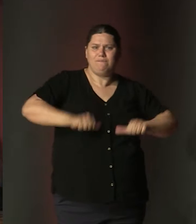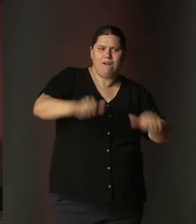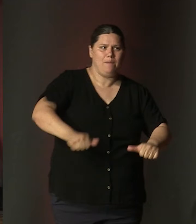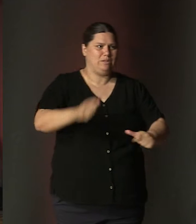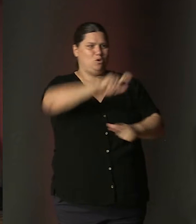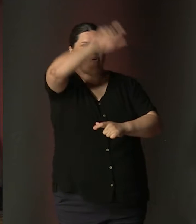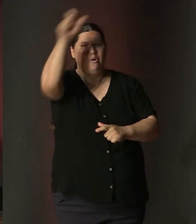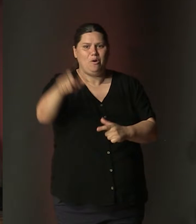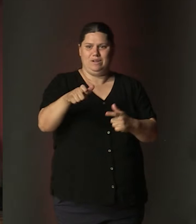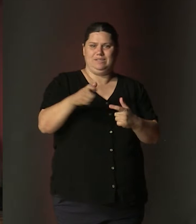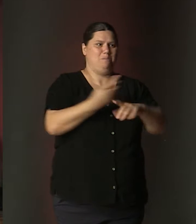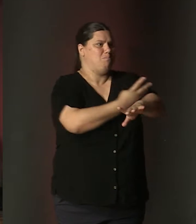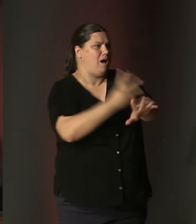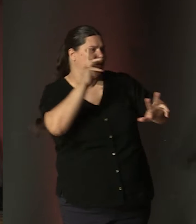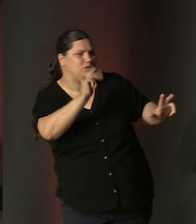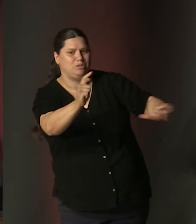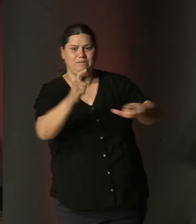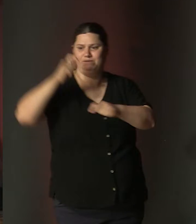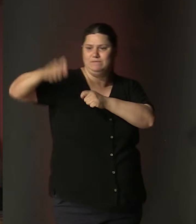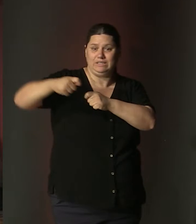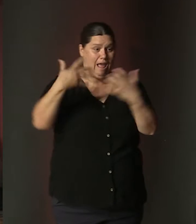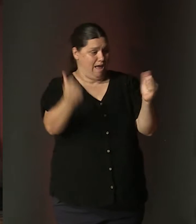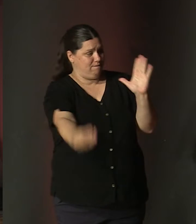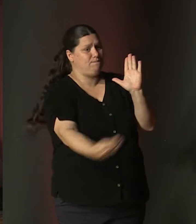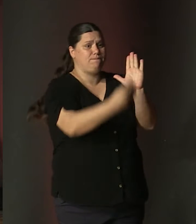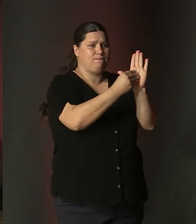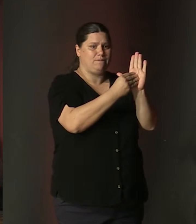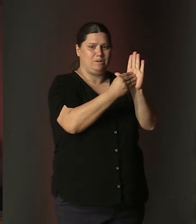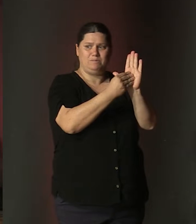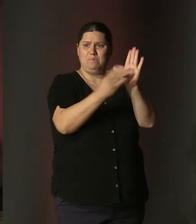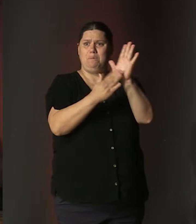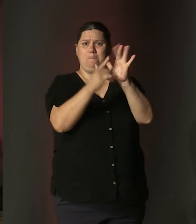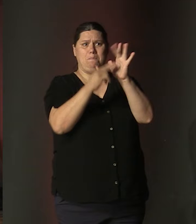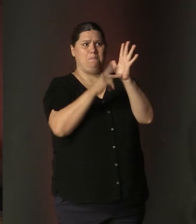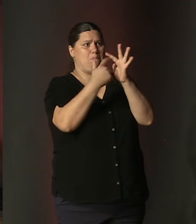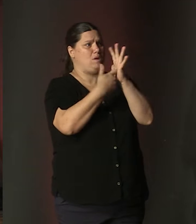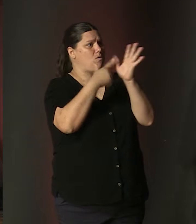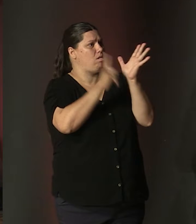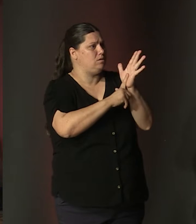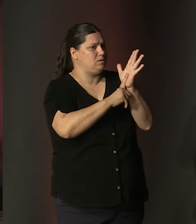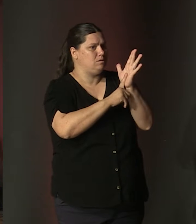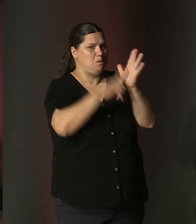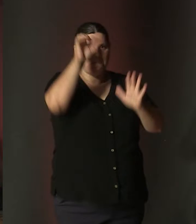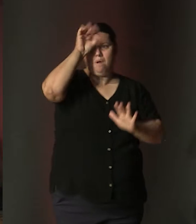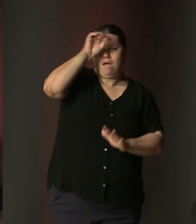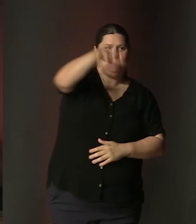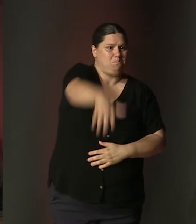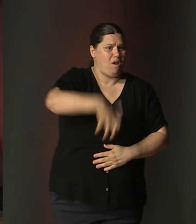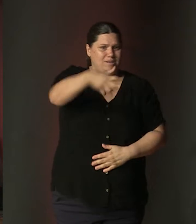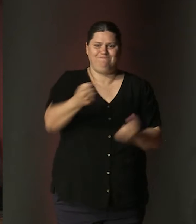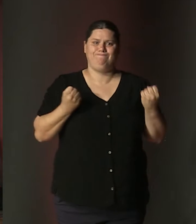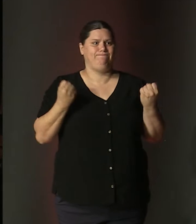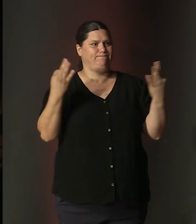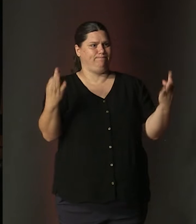Farmers, herders, pastoralists, fishers, they all have a place. But minerals, mining, and miners do